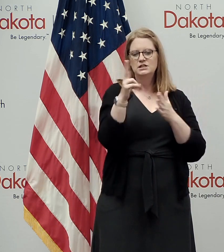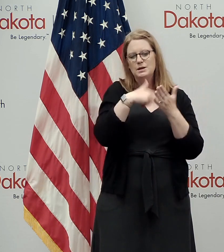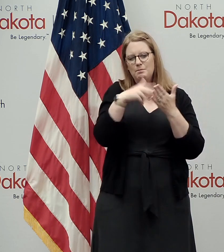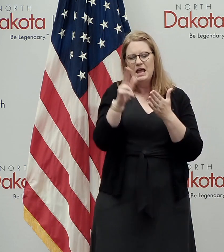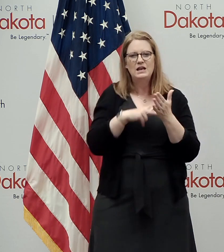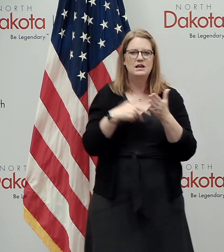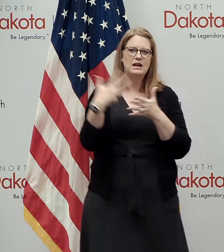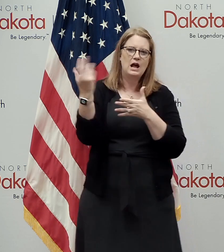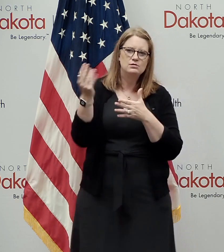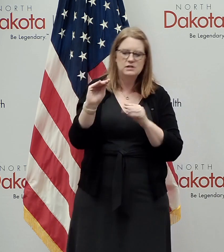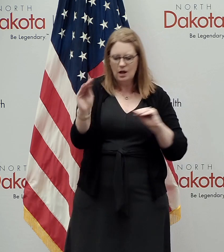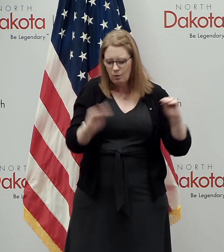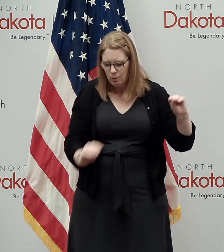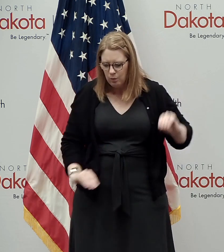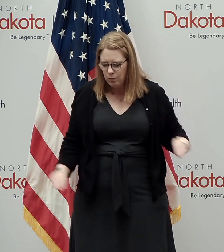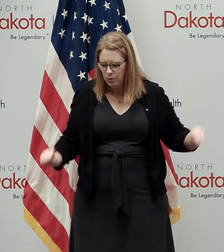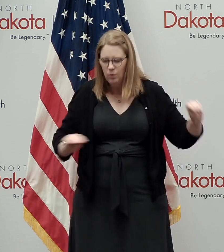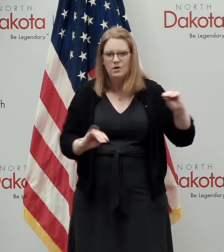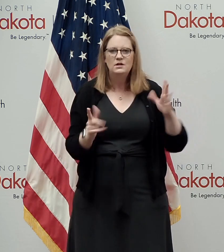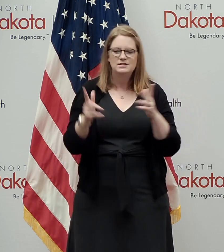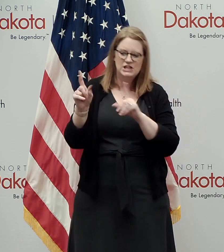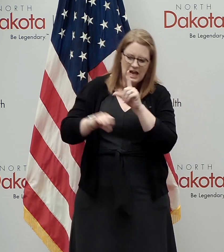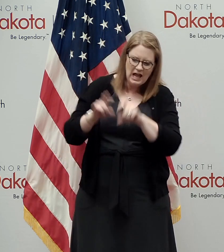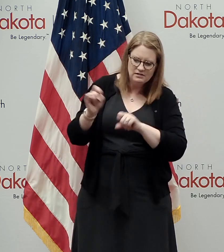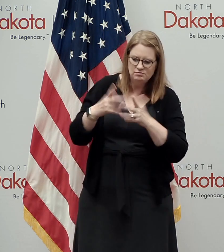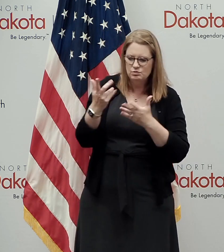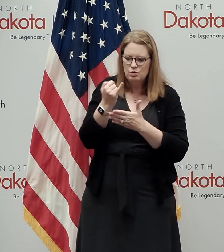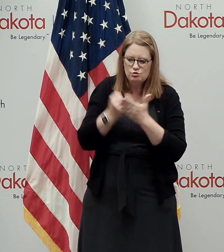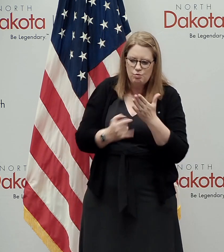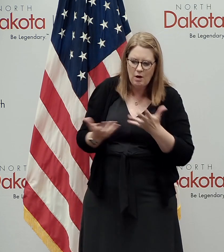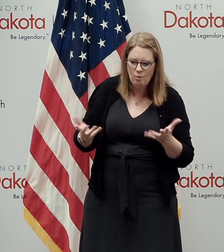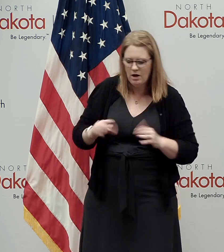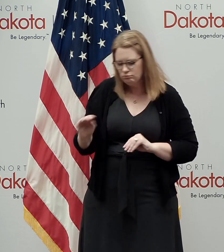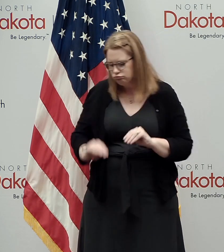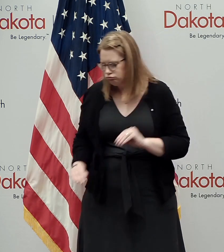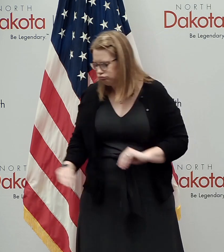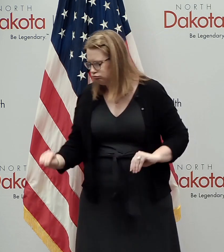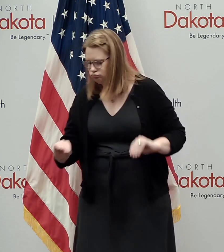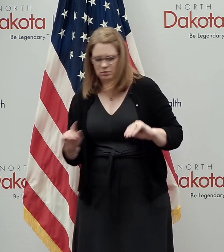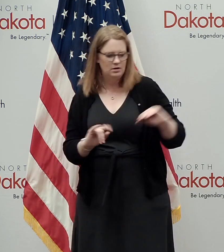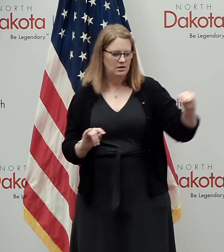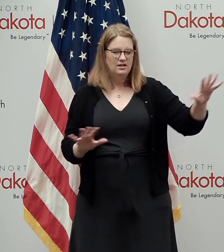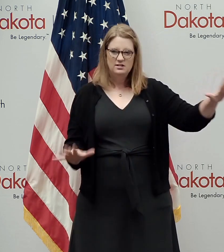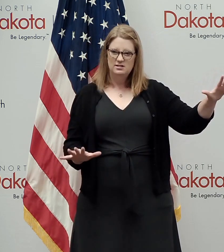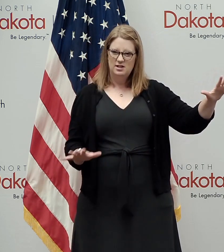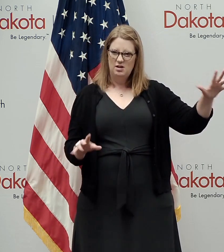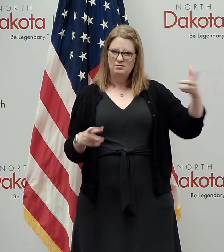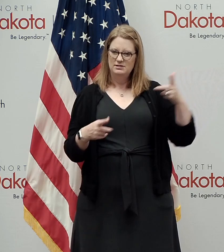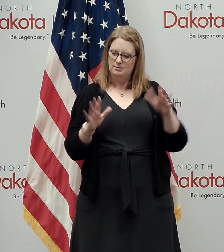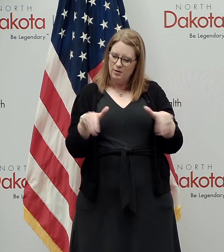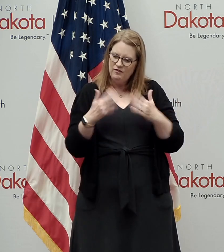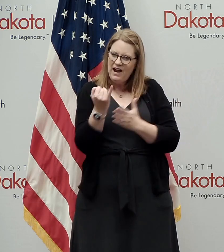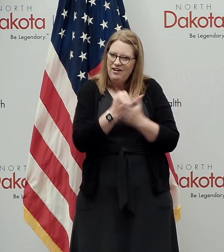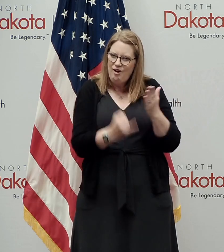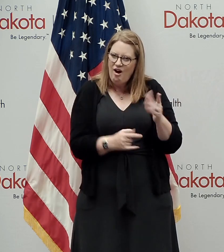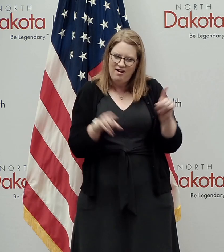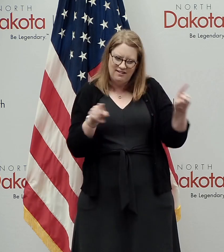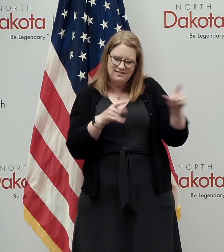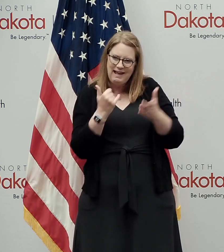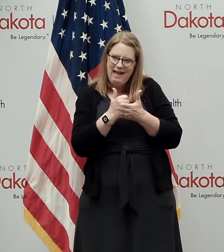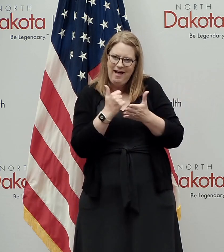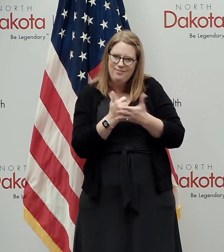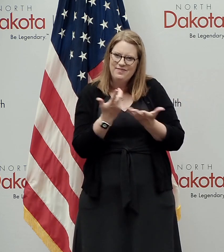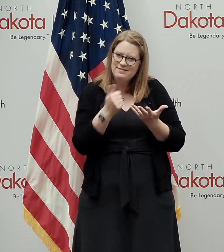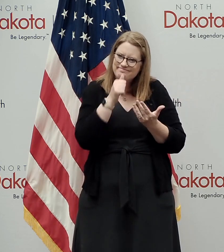conversation, and memories among staff and residents who were fighting to maintain connectivity during this time of isolation.